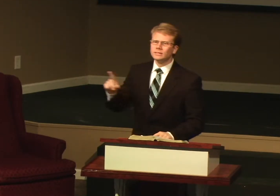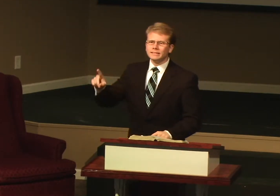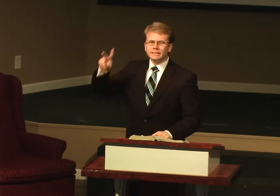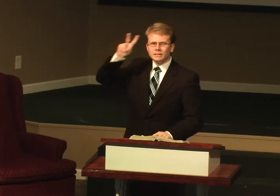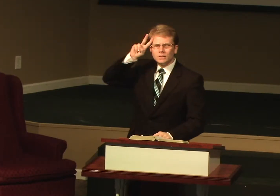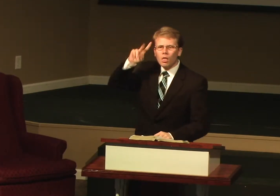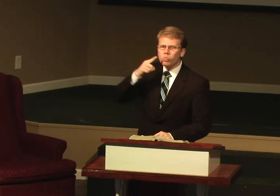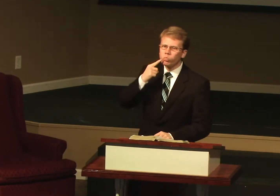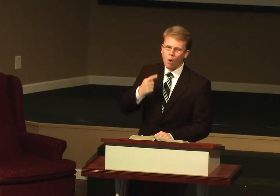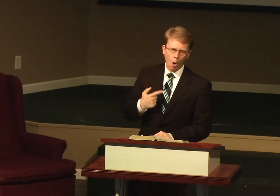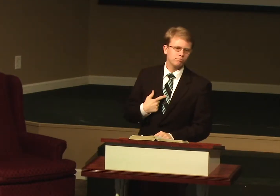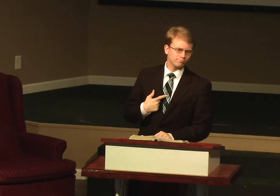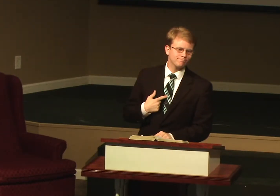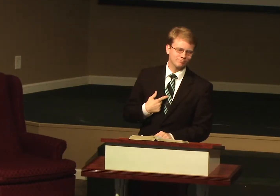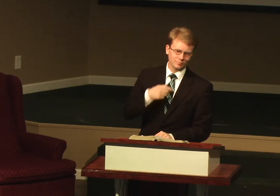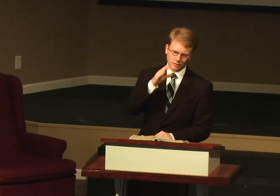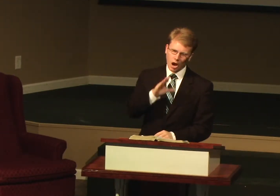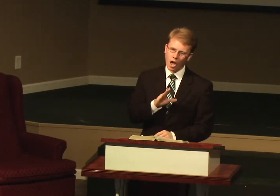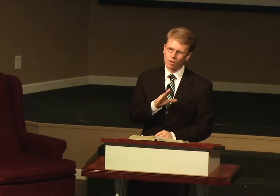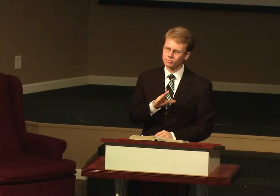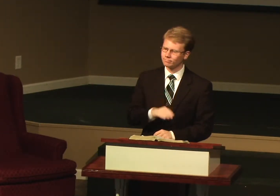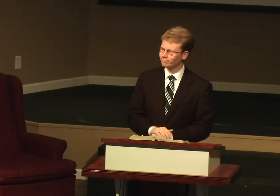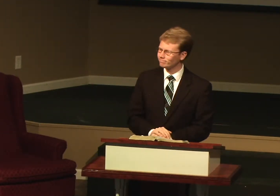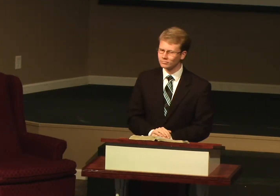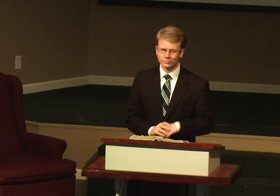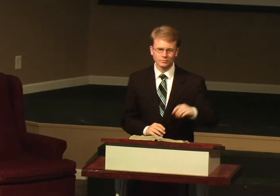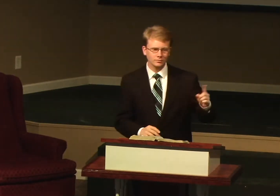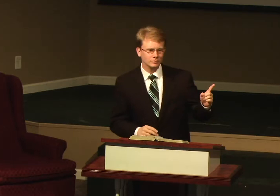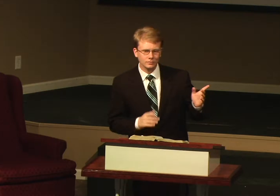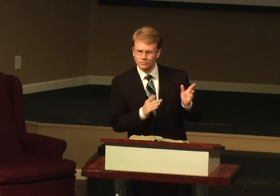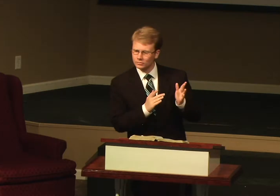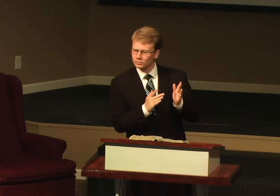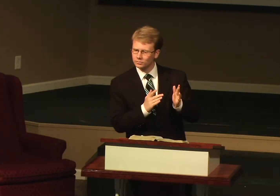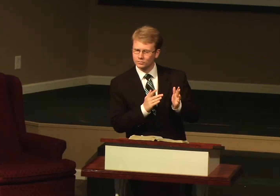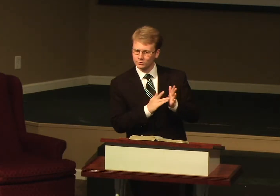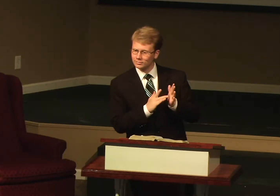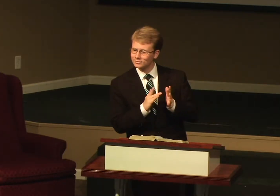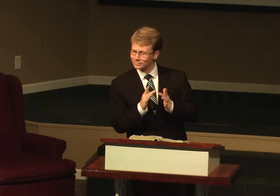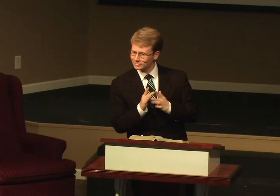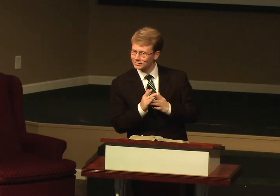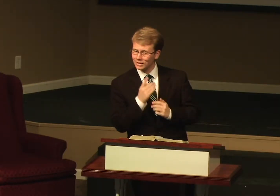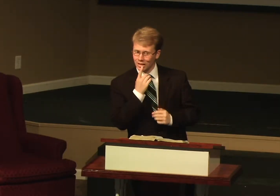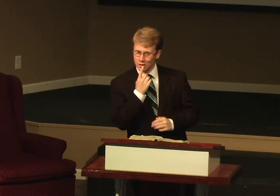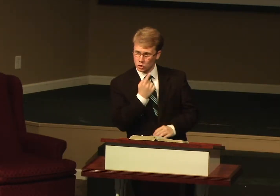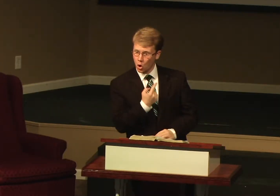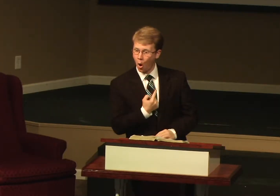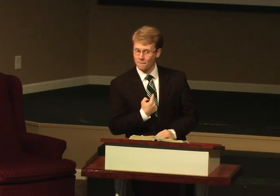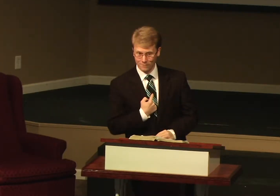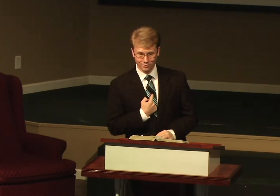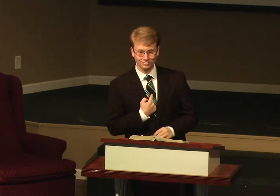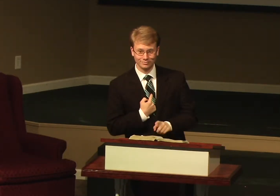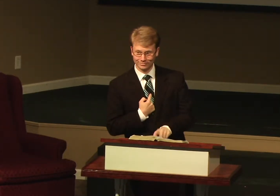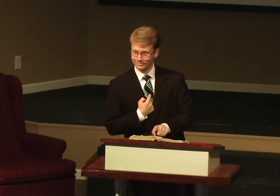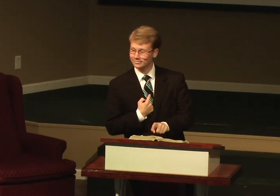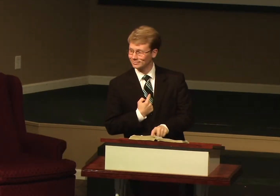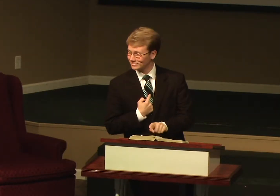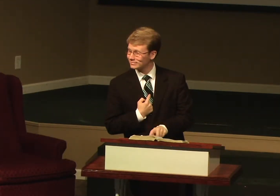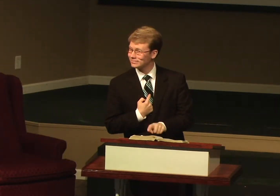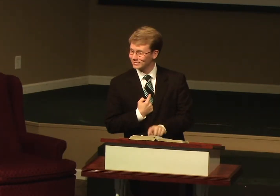Not, well, you know, they said, well, Vernon told me. I remember. Brother Cho told me. I remember. No, the Word